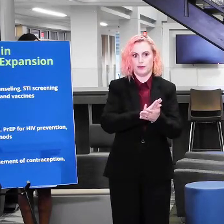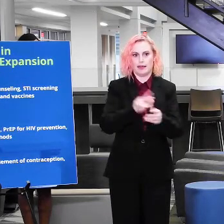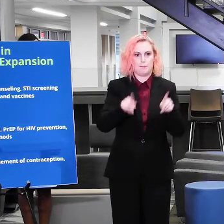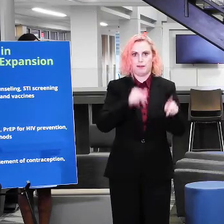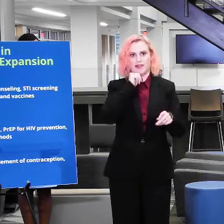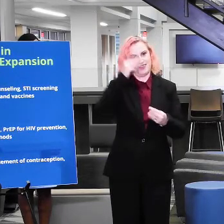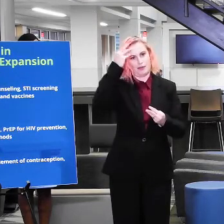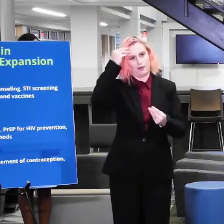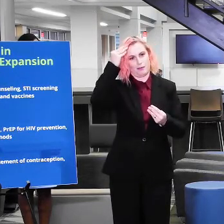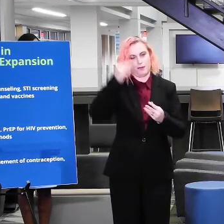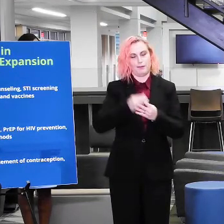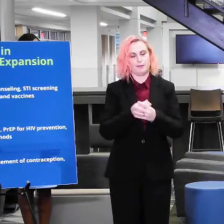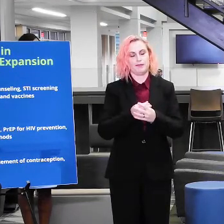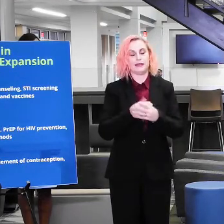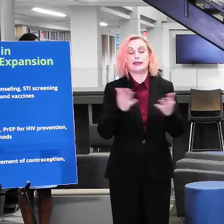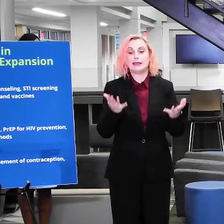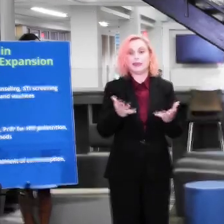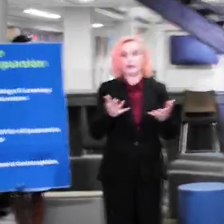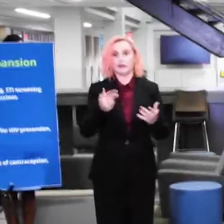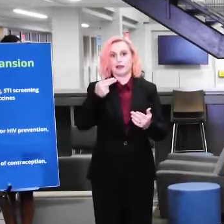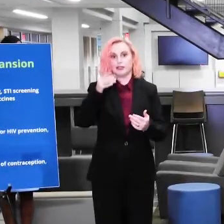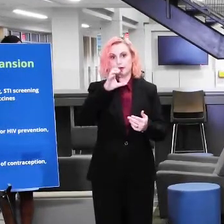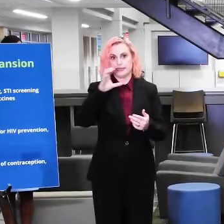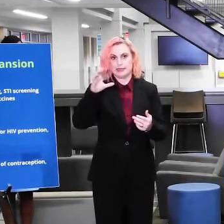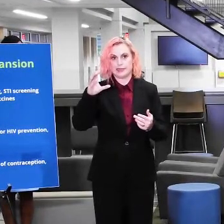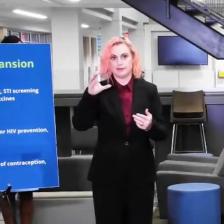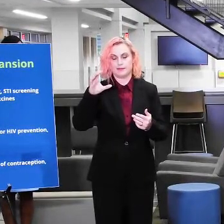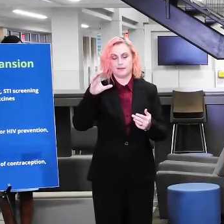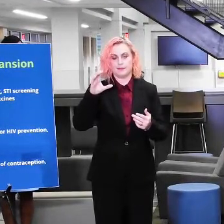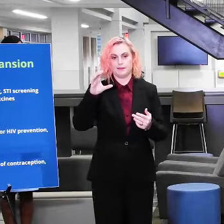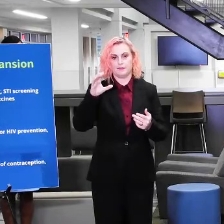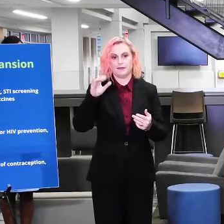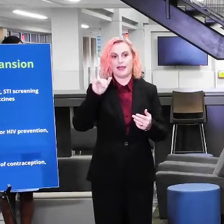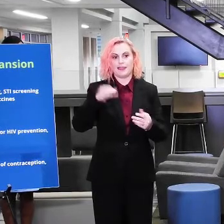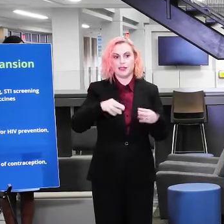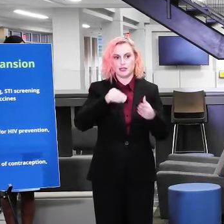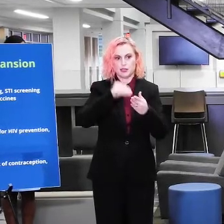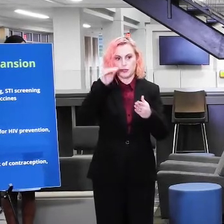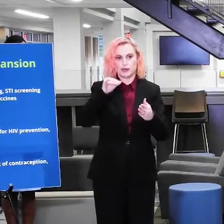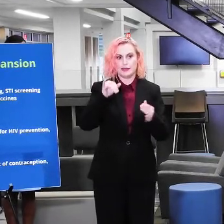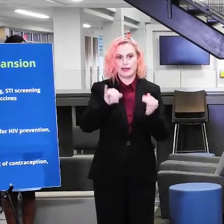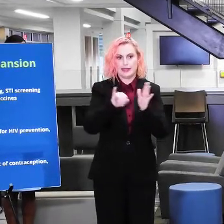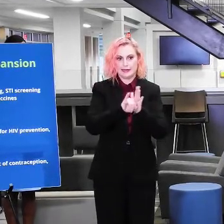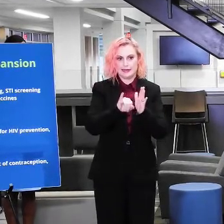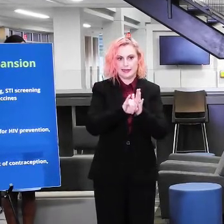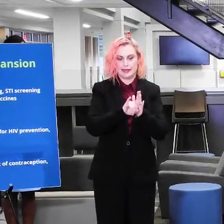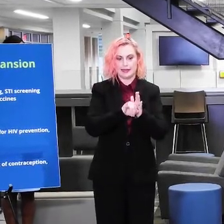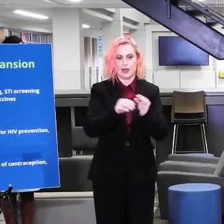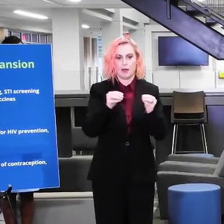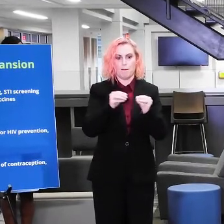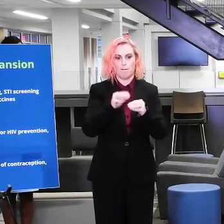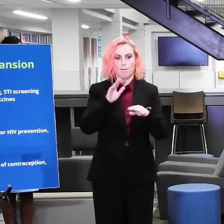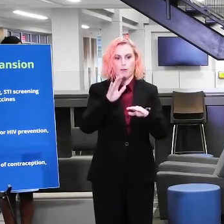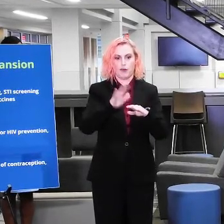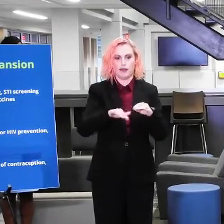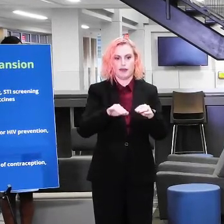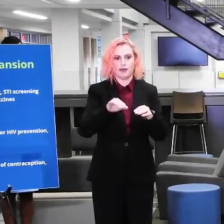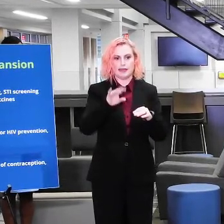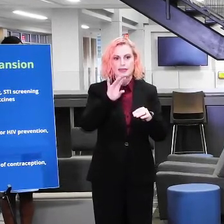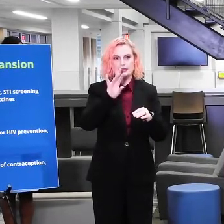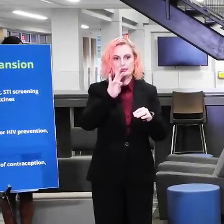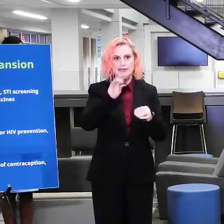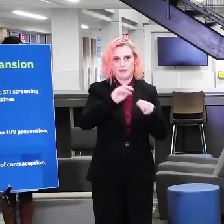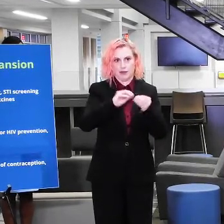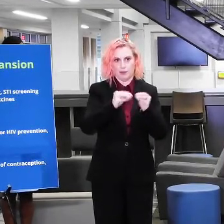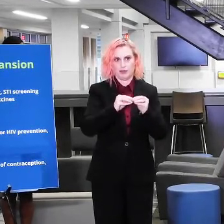often. Here at Howard Community College, that student ID is more than just seven little digits. Yes, I had to go